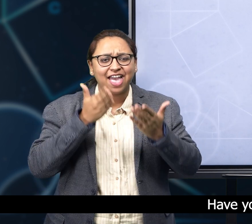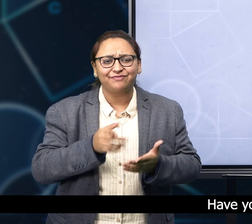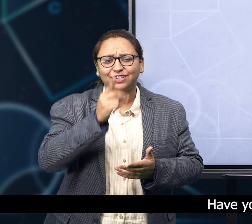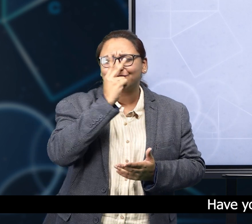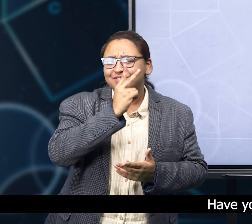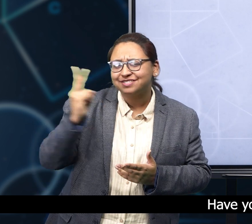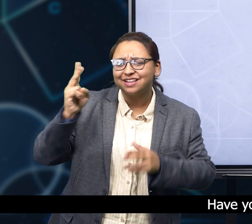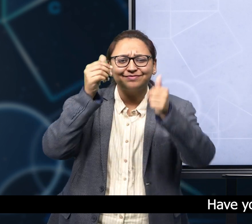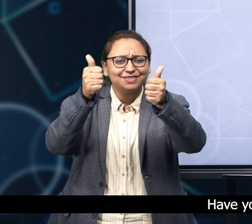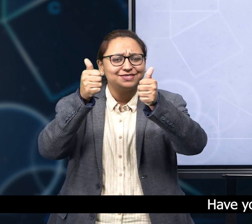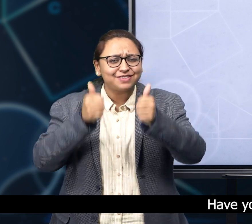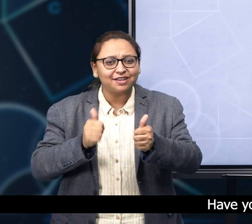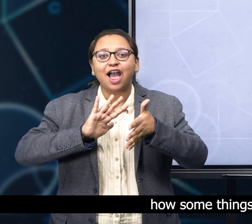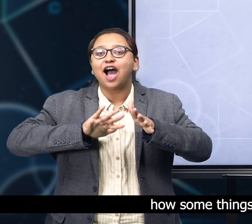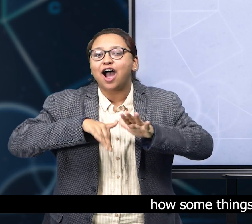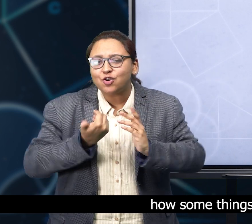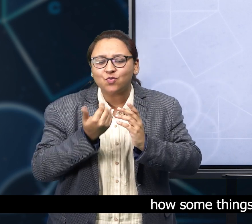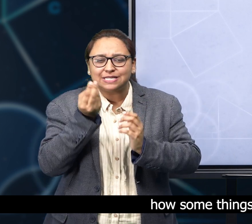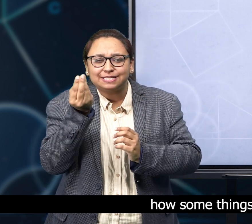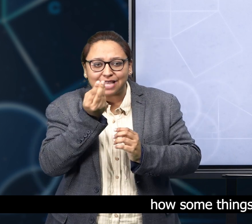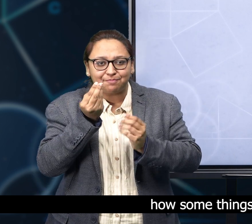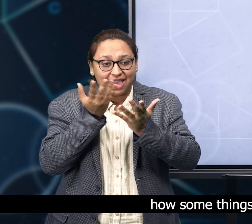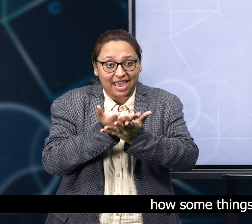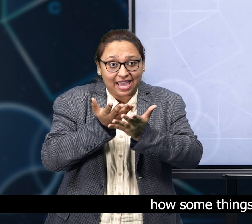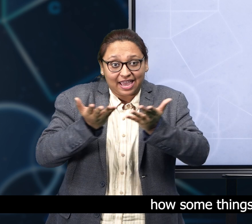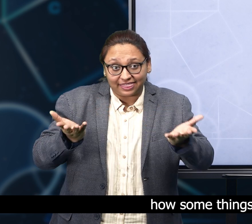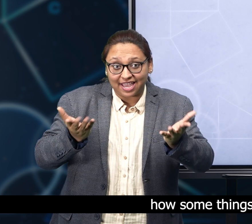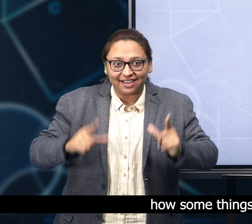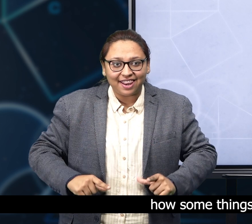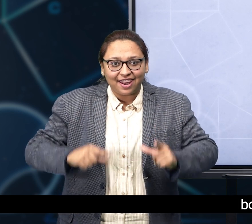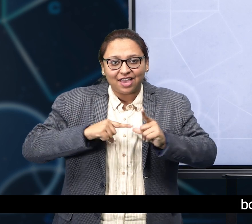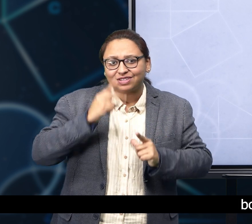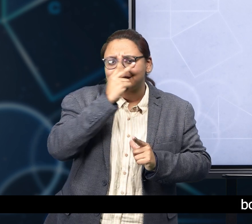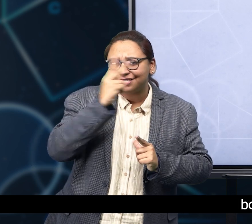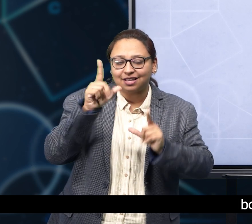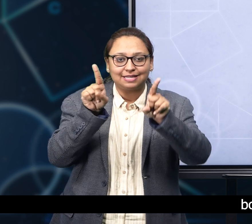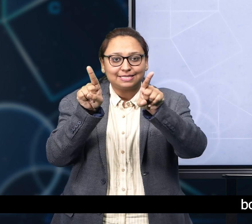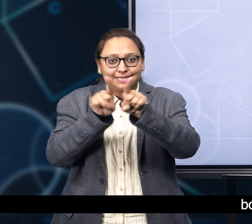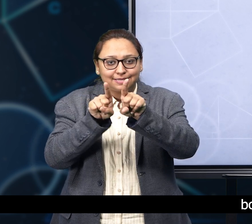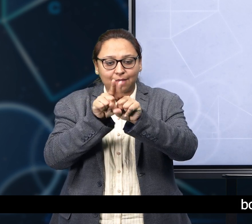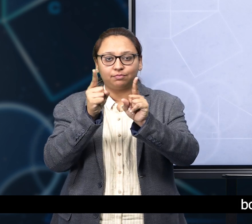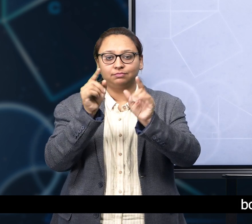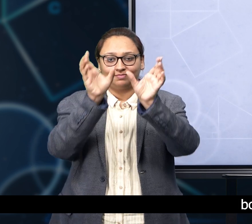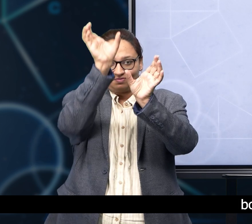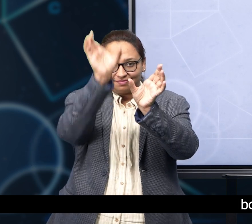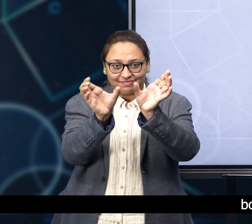Have you ever noticed how some things in life look the same on both sides?